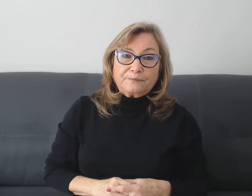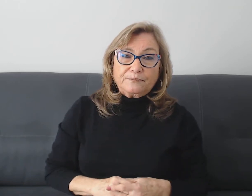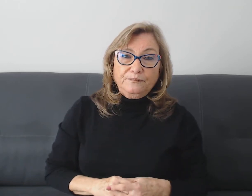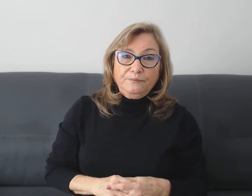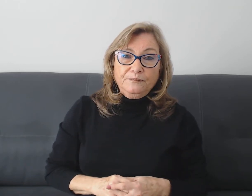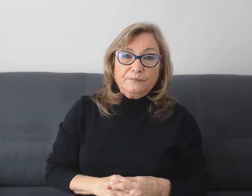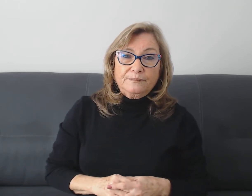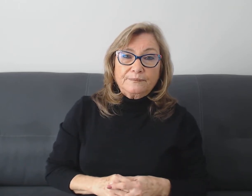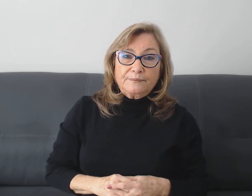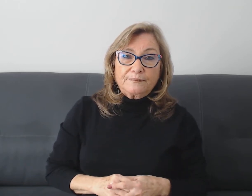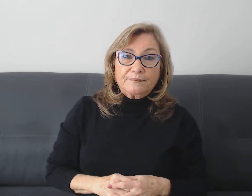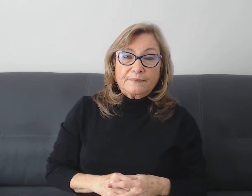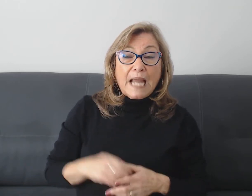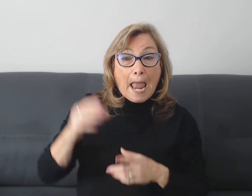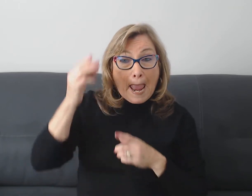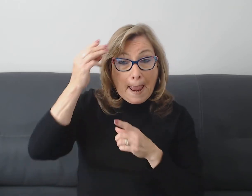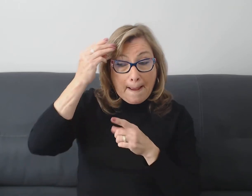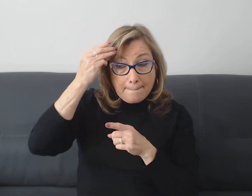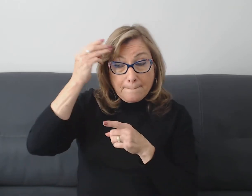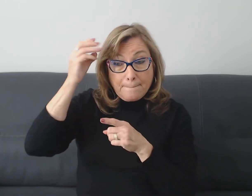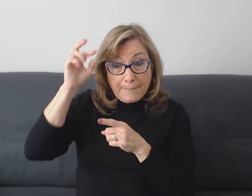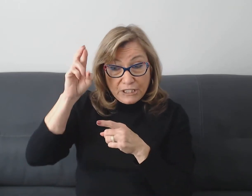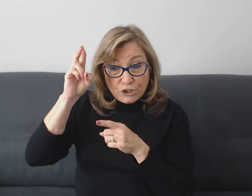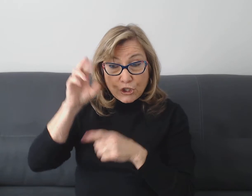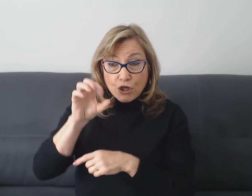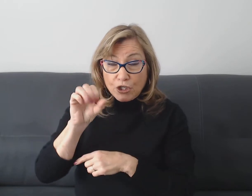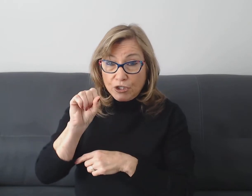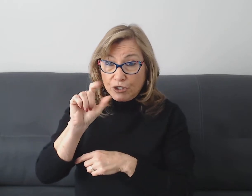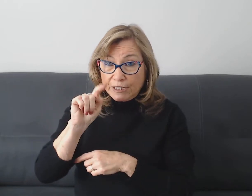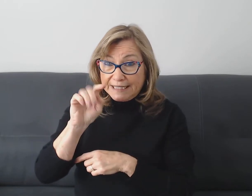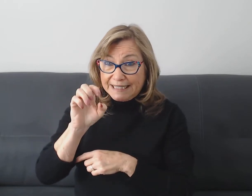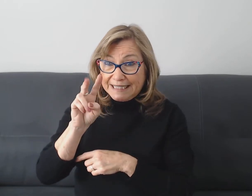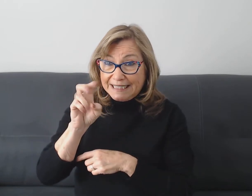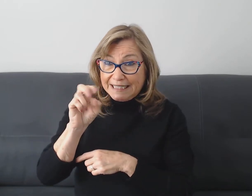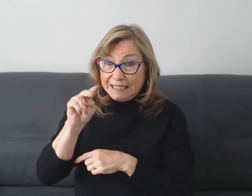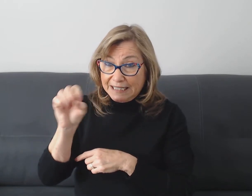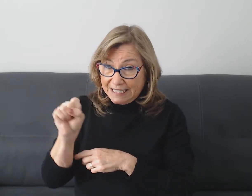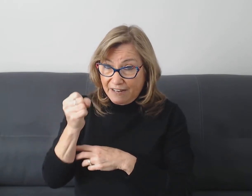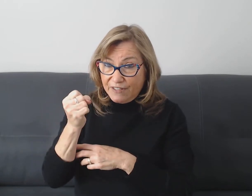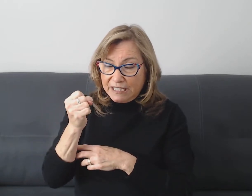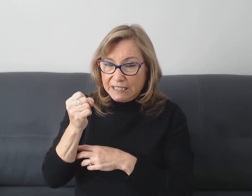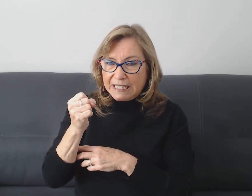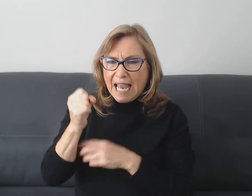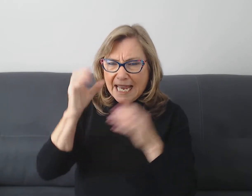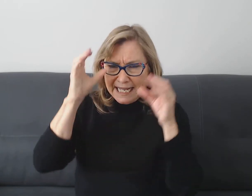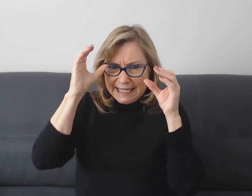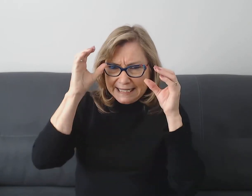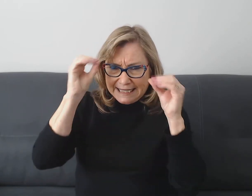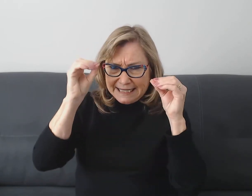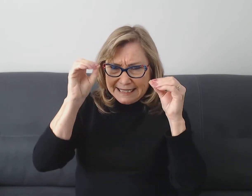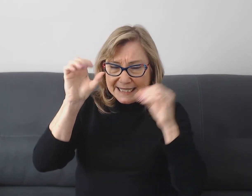Mr. Stevens teaches the statistics and trigonometry